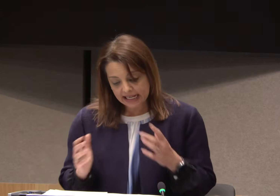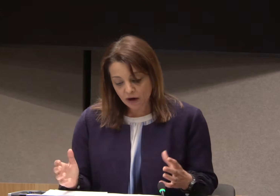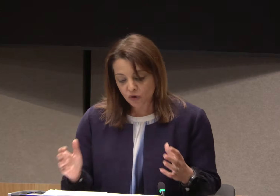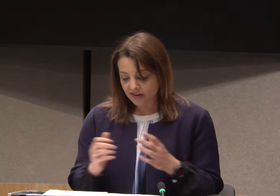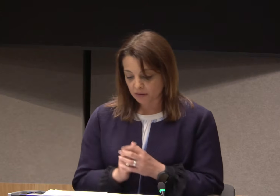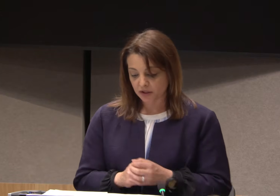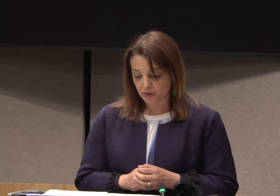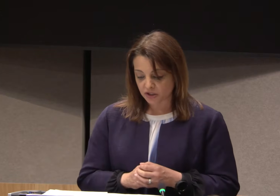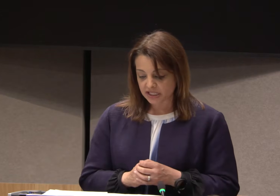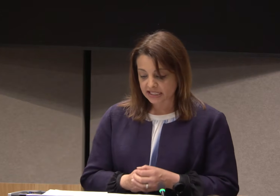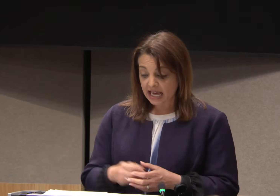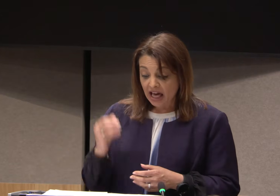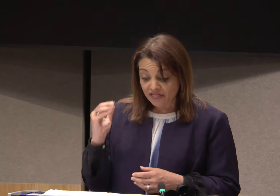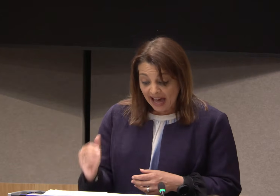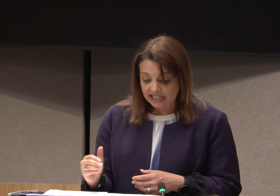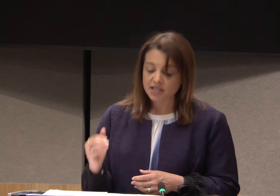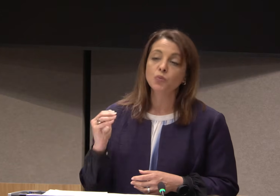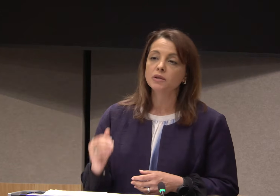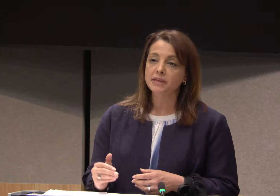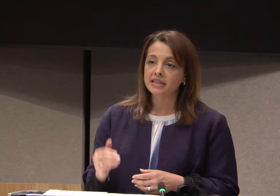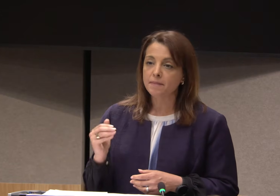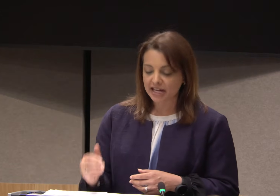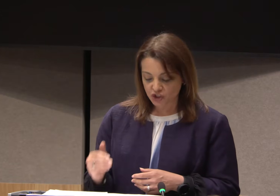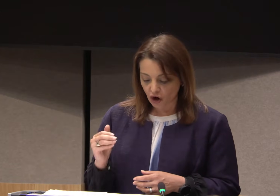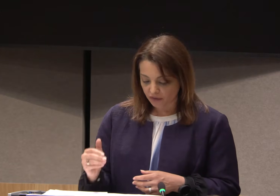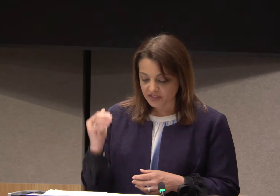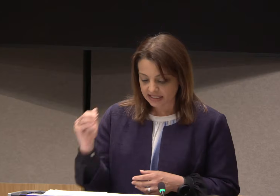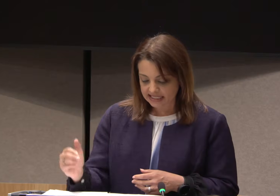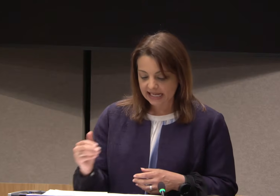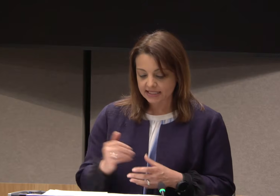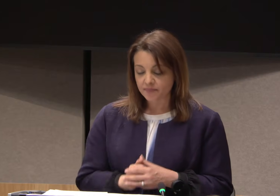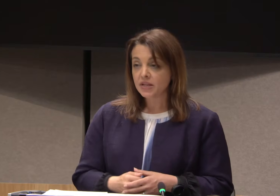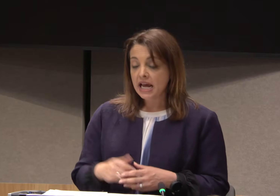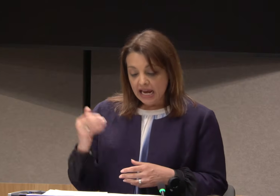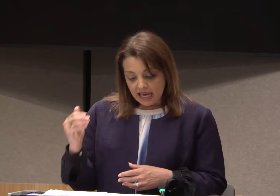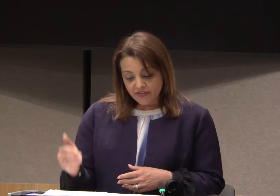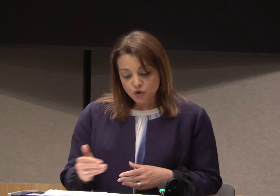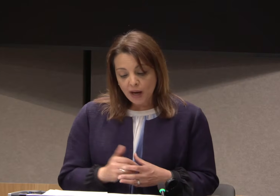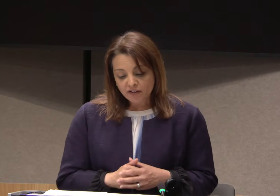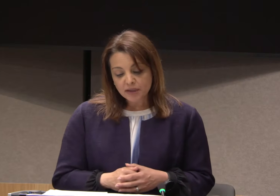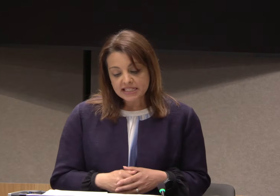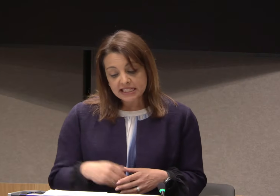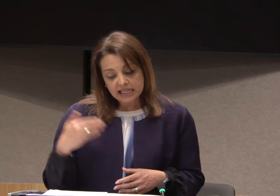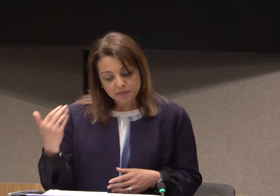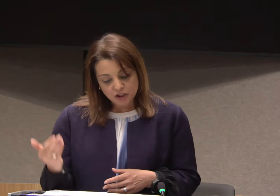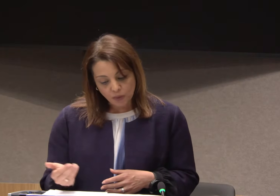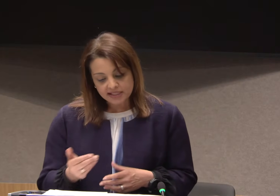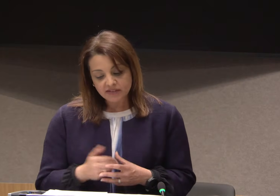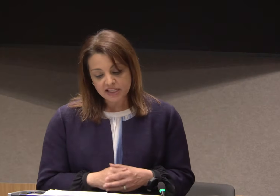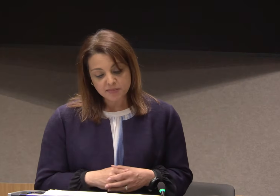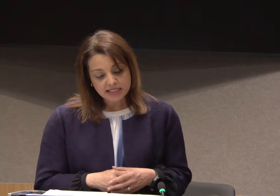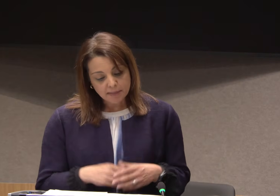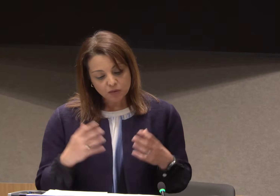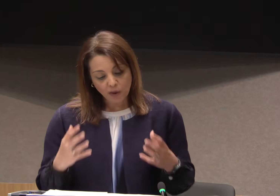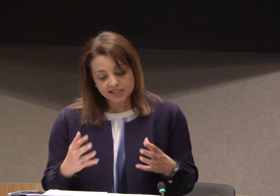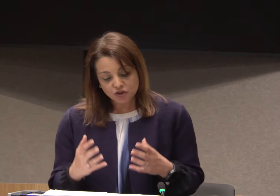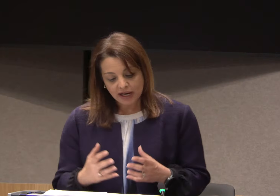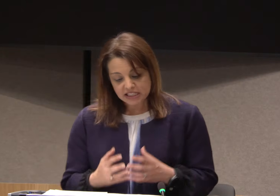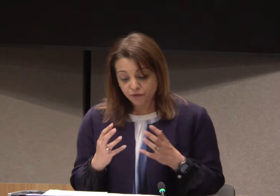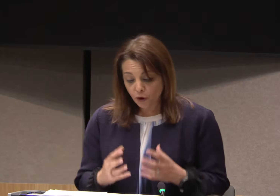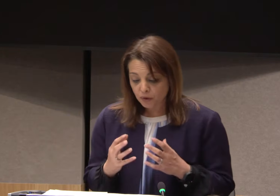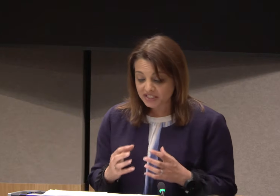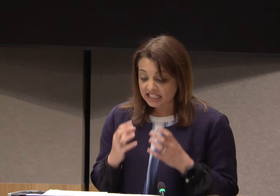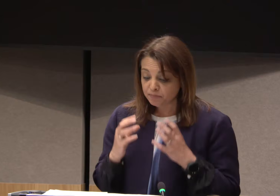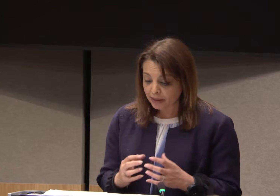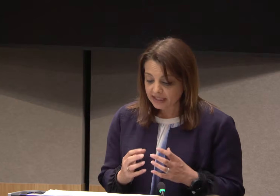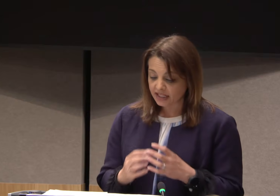created in all of our communities? That will be the measure of success. In the 12 months leading up to the Wales Investment Summit, Wales